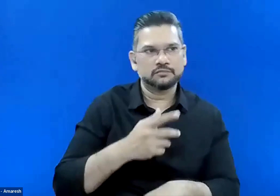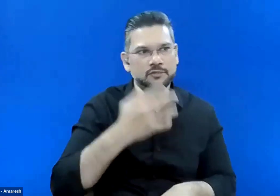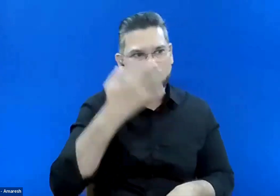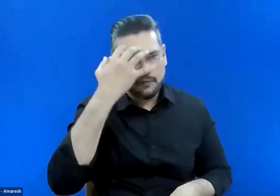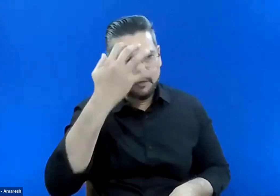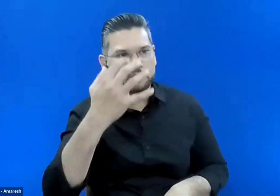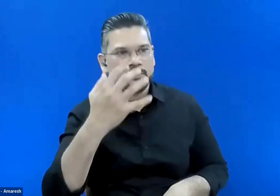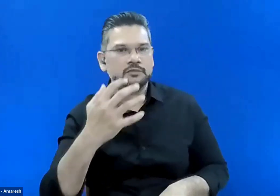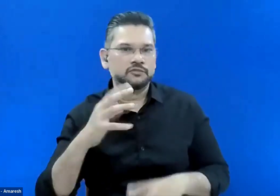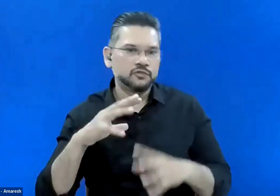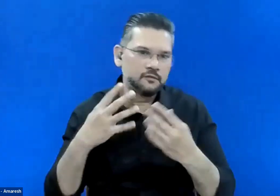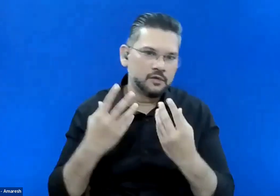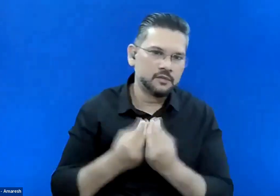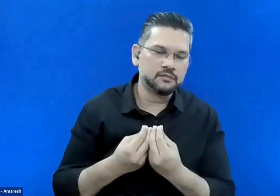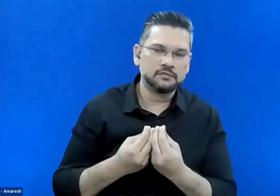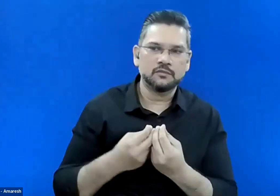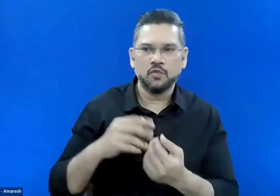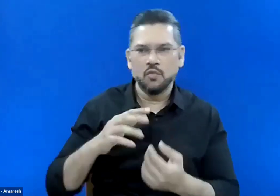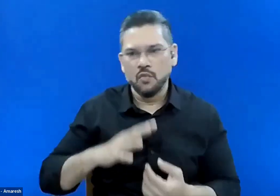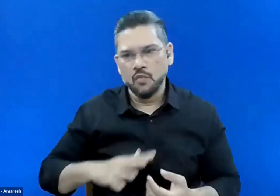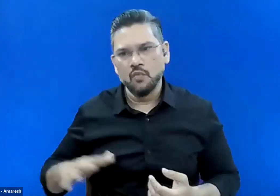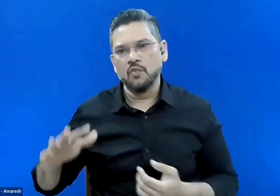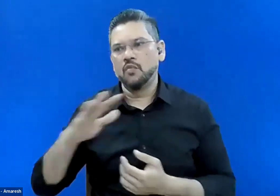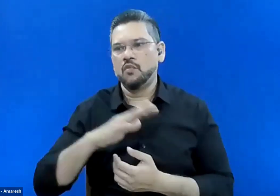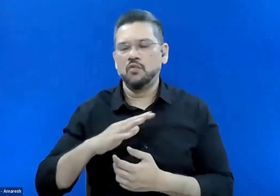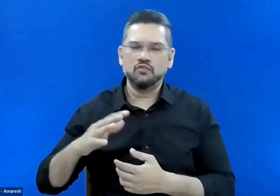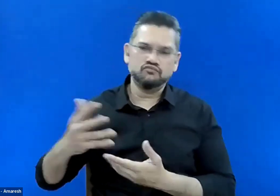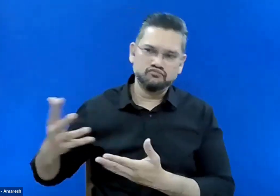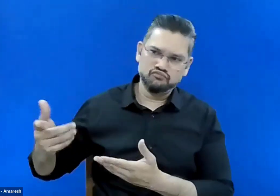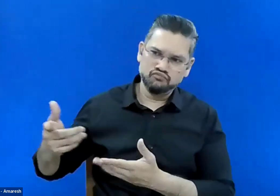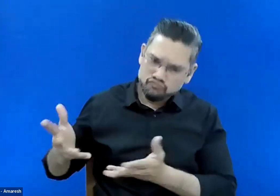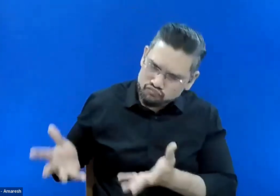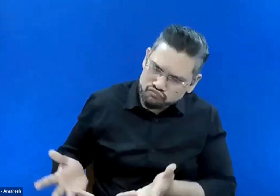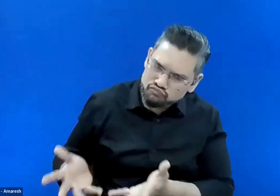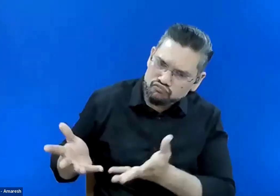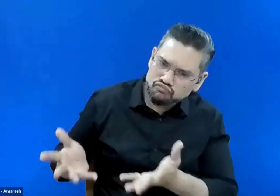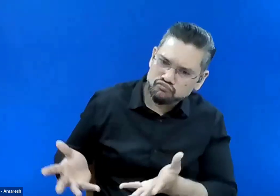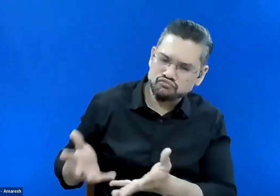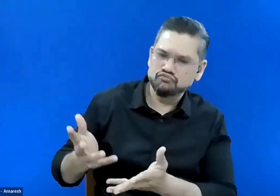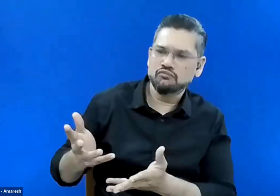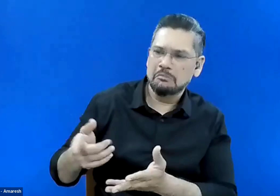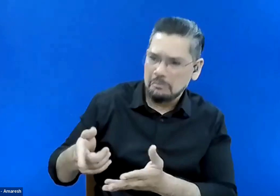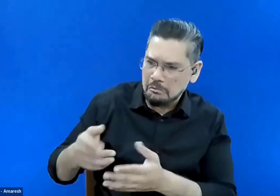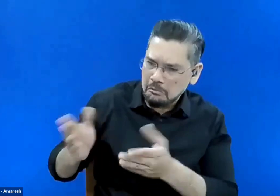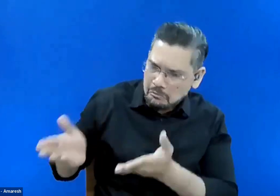family should encourage us to encourage them to be employed.